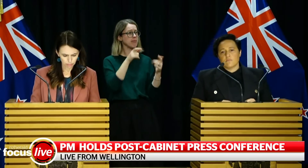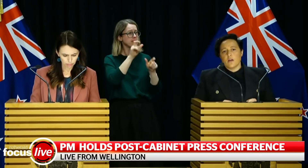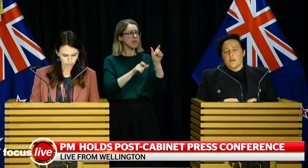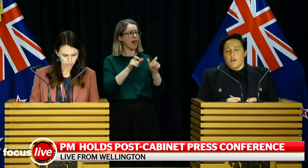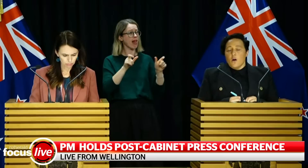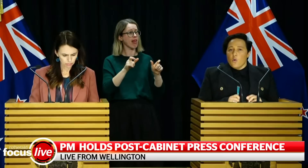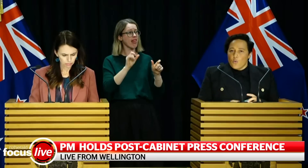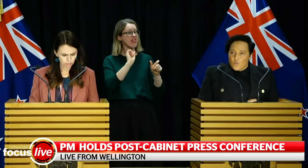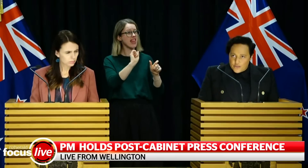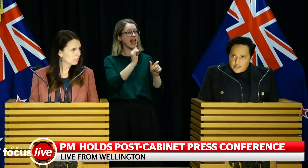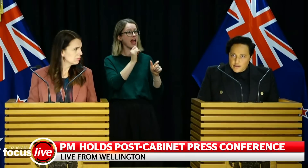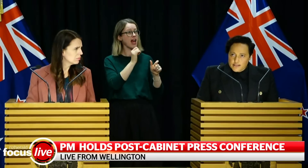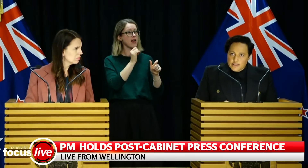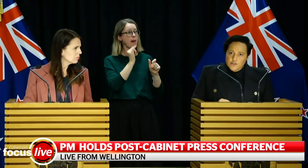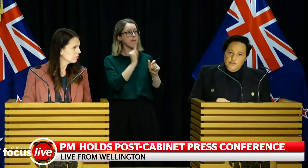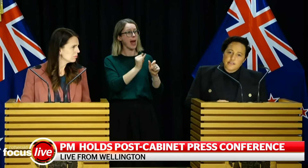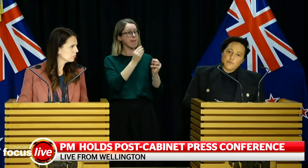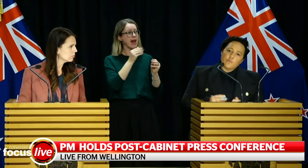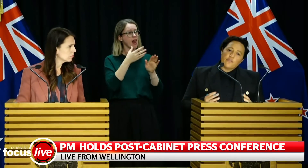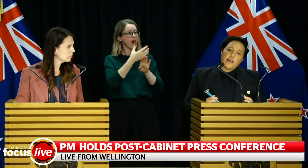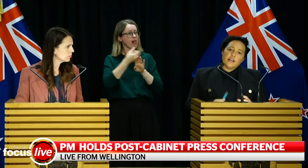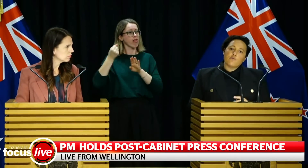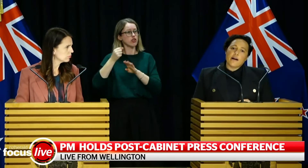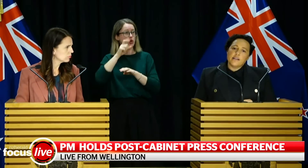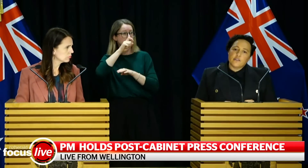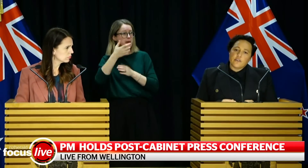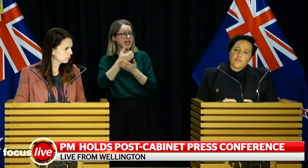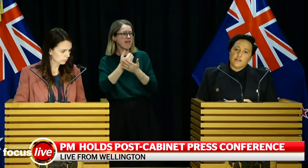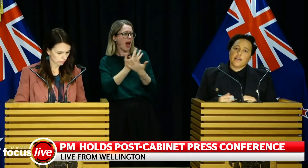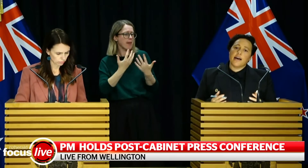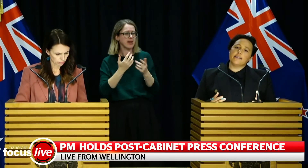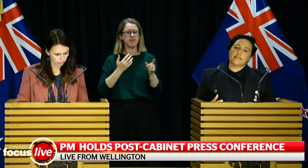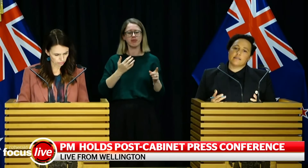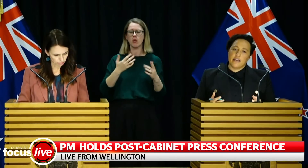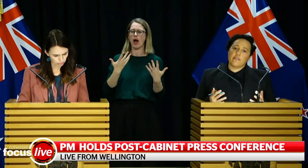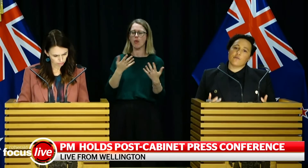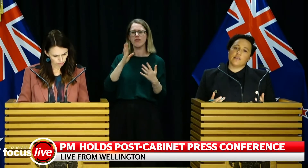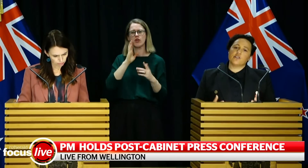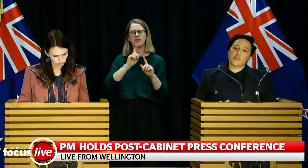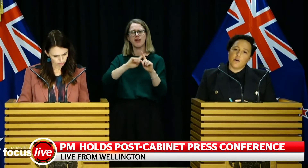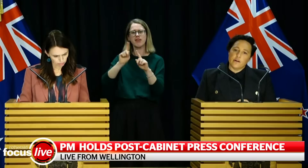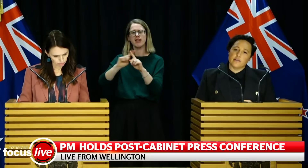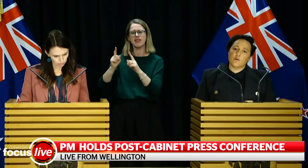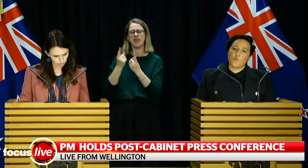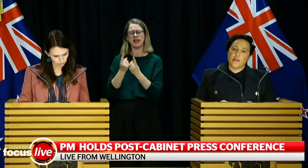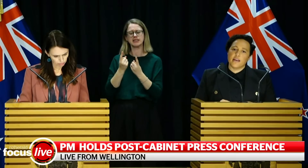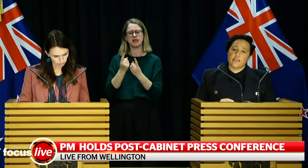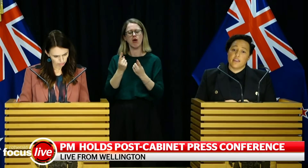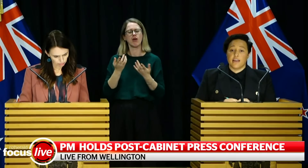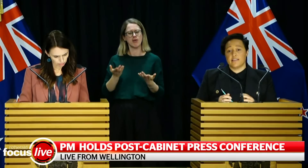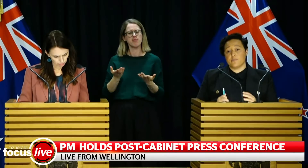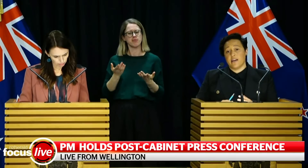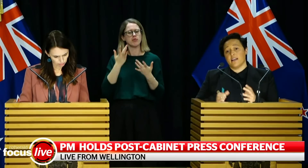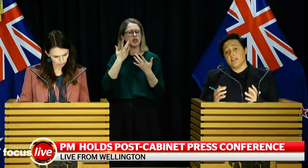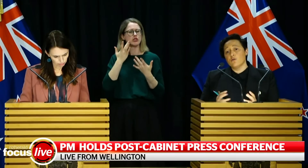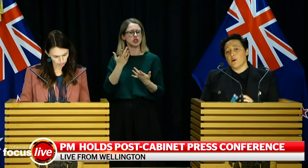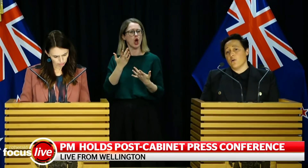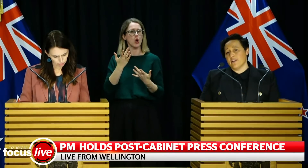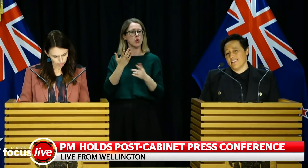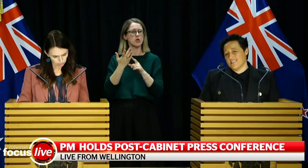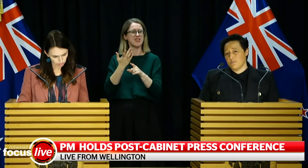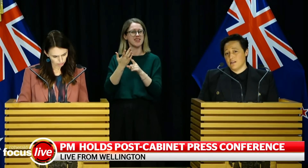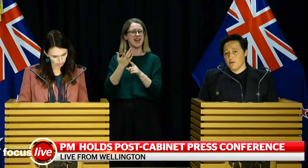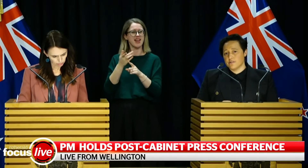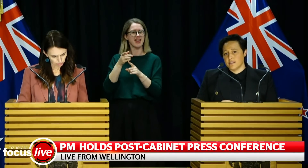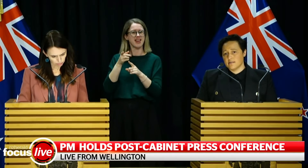KiwiSaver? This one's an interesting one. We've had a range of different cases that have really shown where there has been a loophole